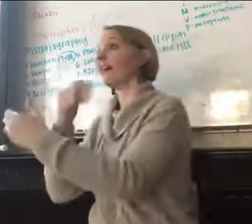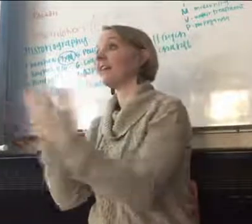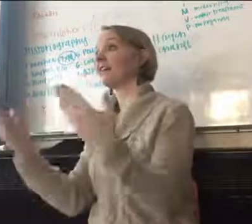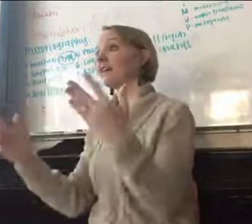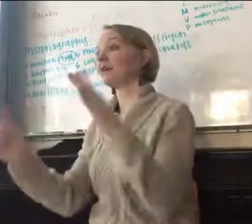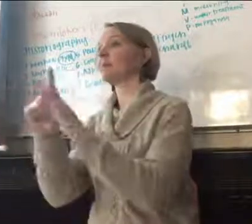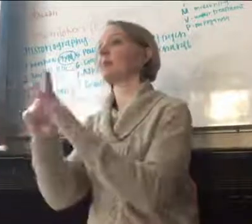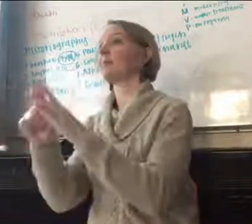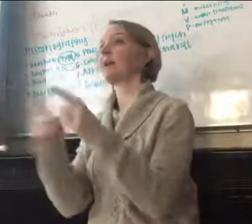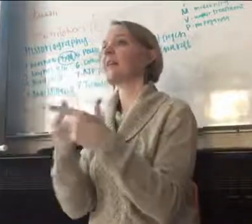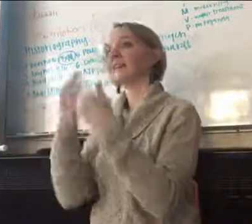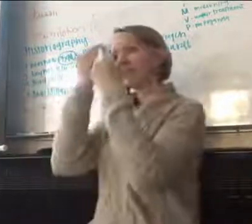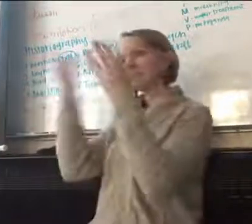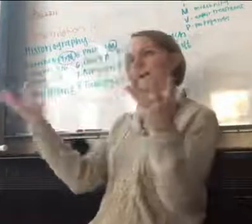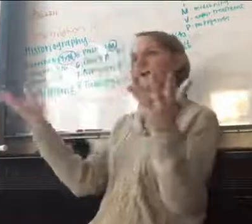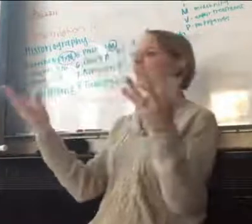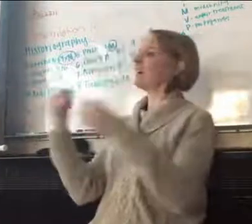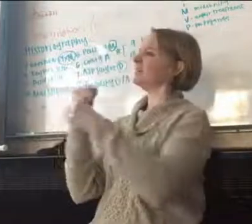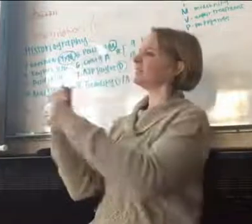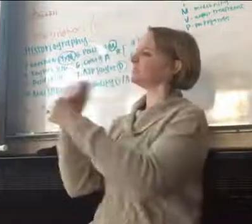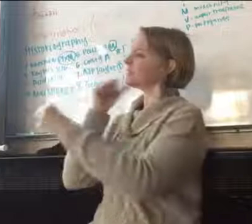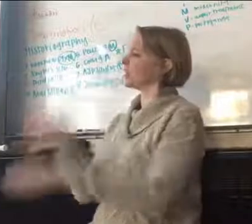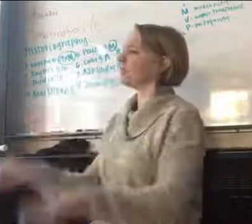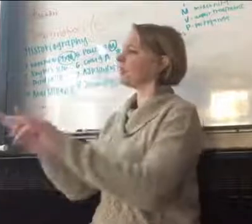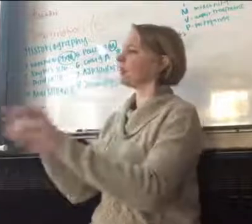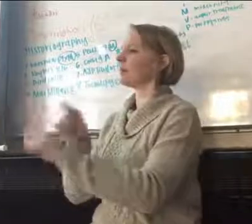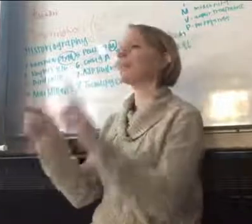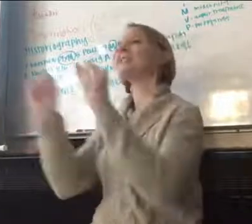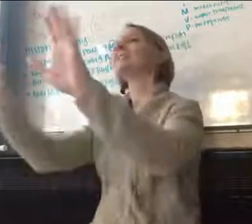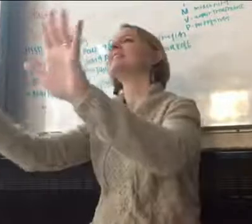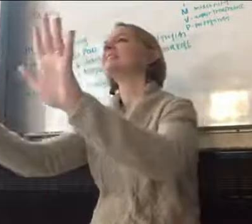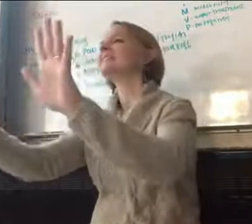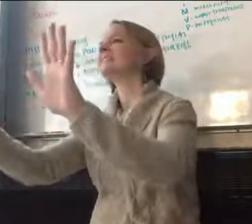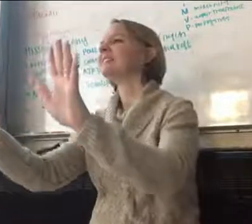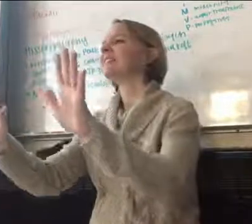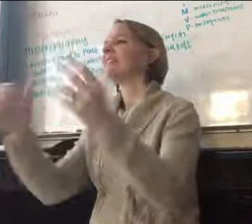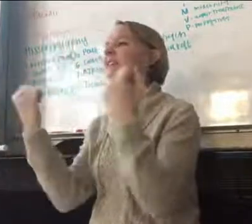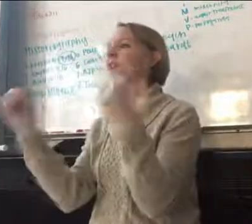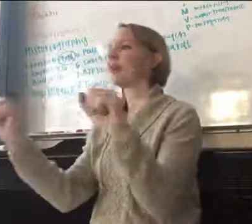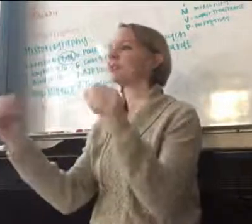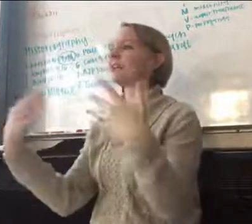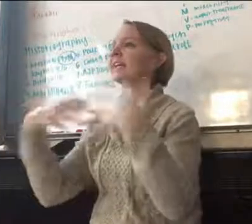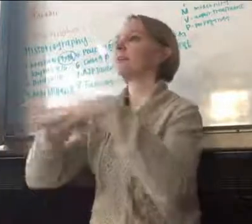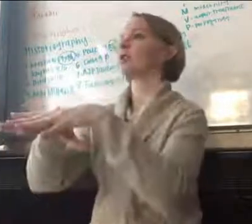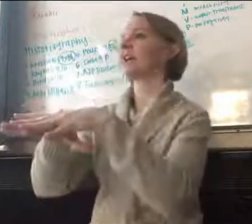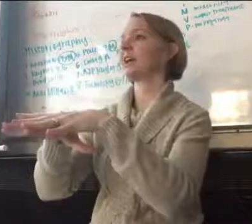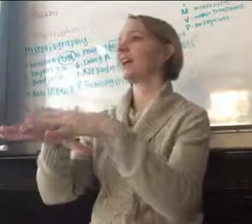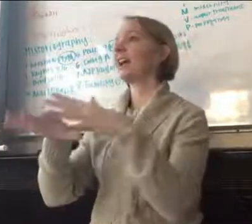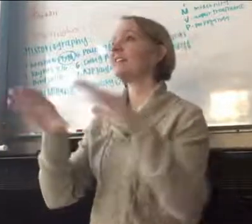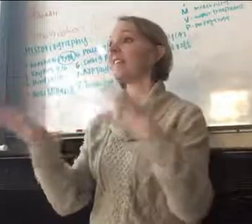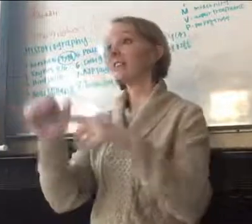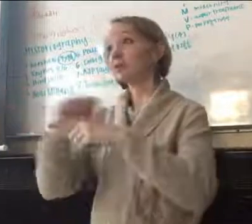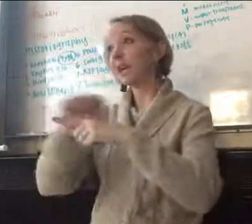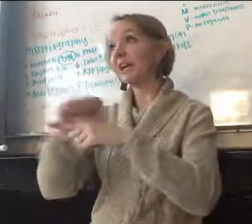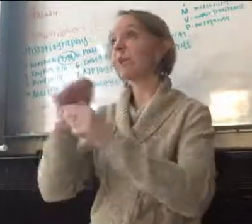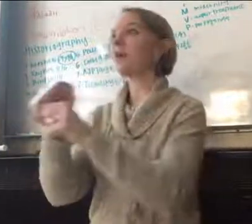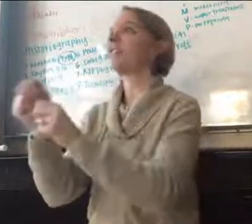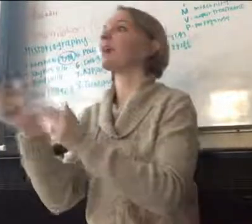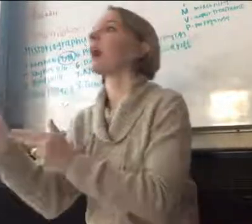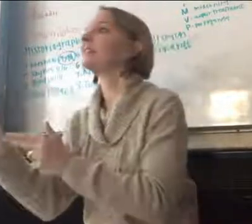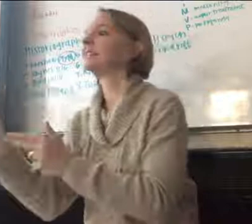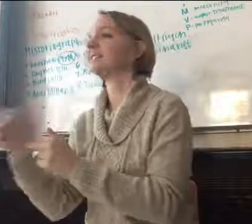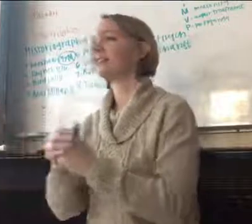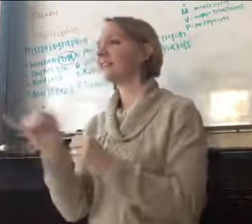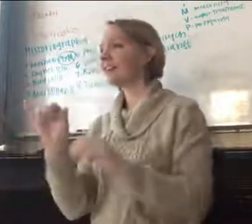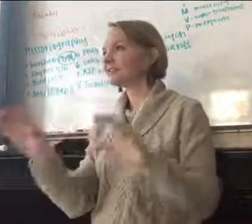and they start to declare that baseball's not important. Now, they try to integrate it. So you can actually see right here, they ran drills with guns. They also kind of did like a comedy thing